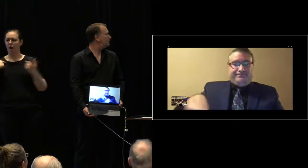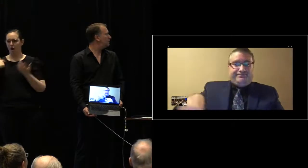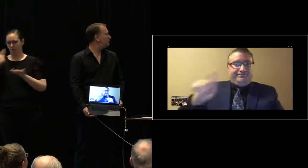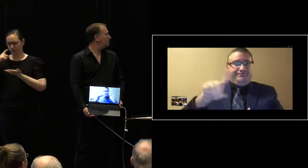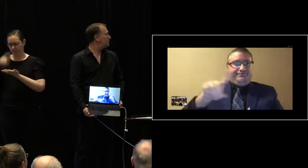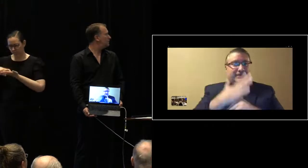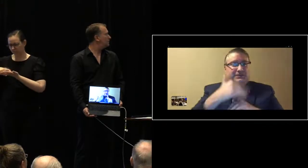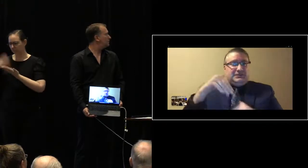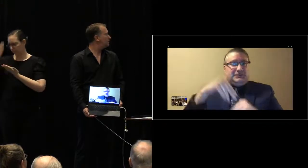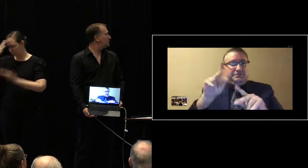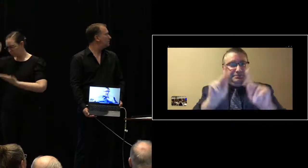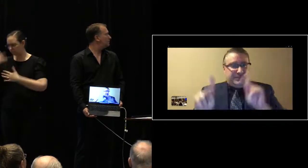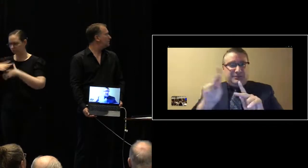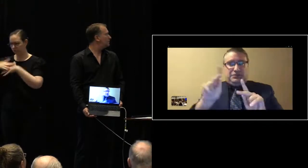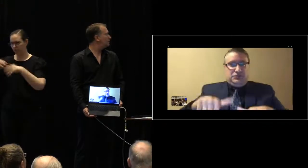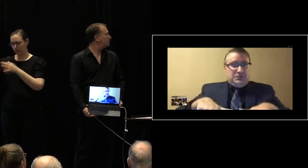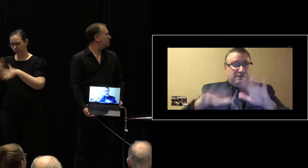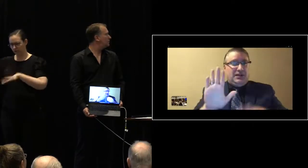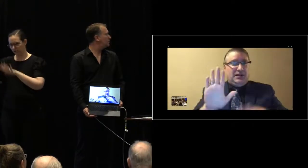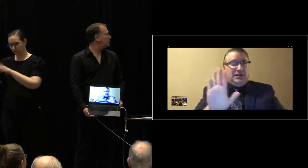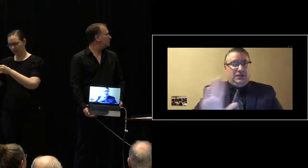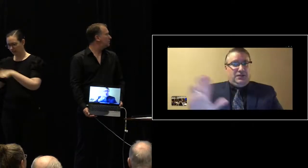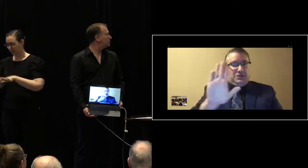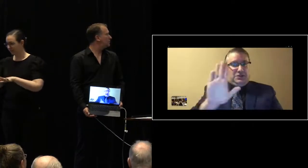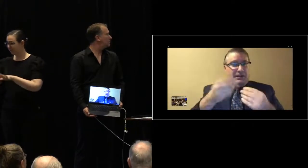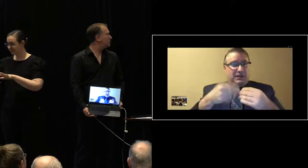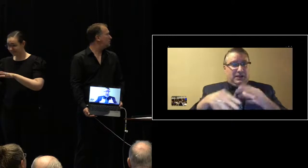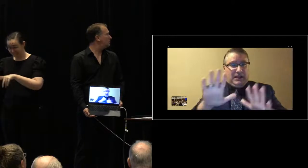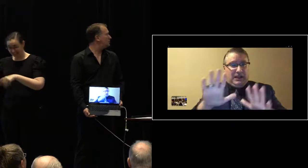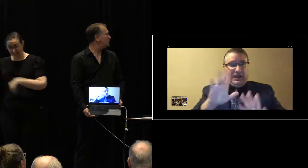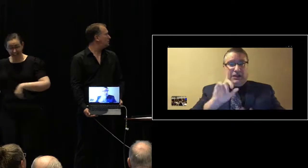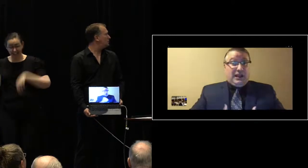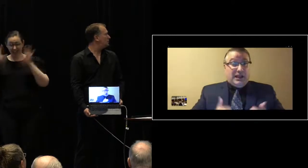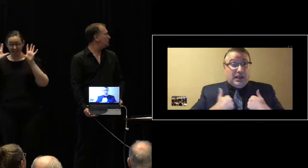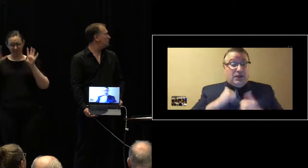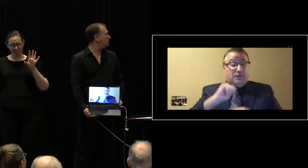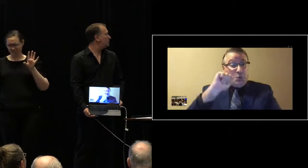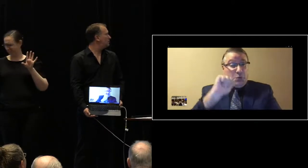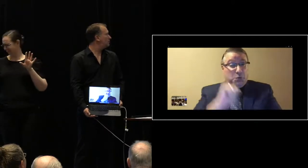to honor the original peoples who have